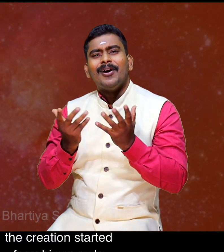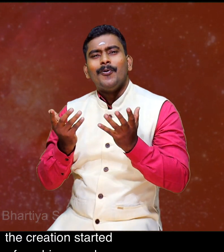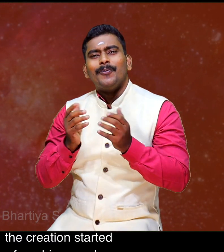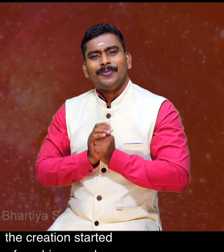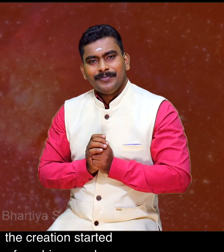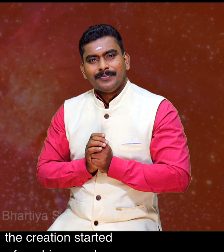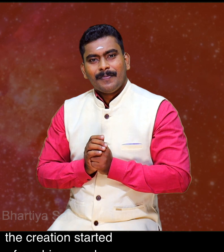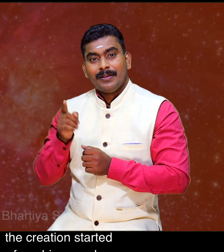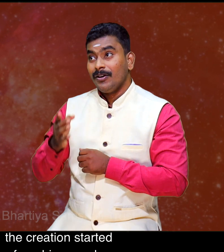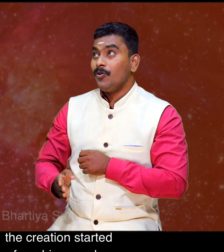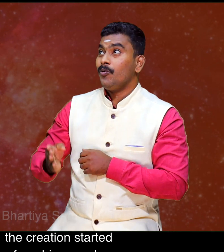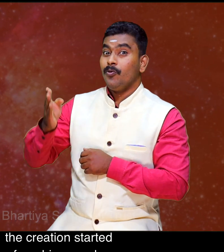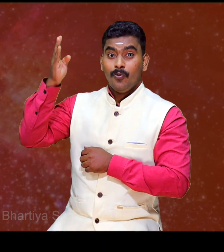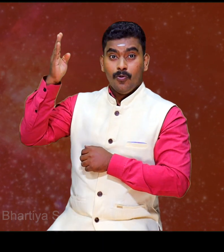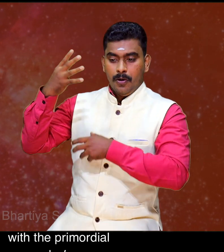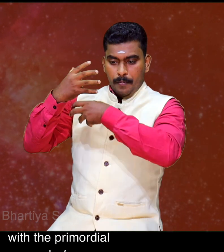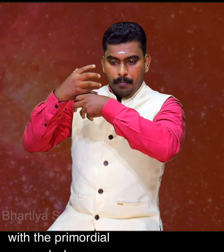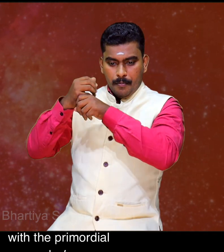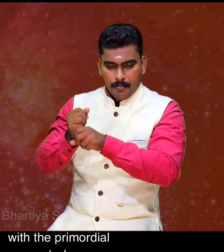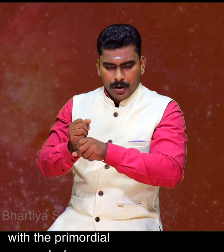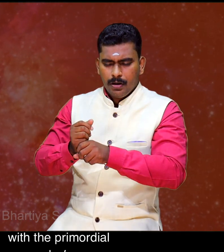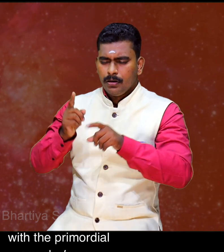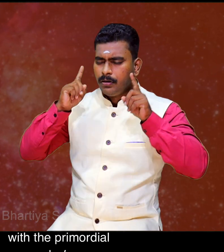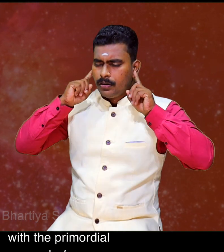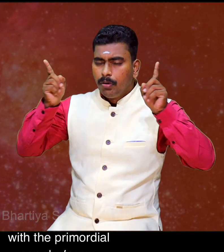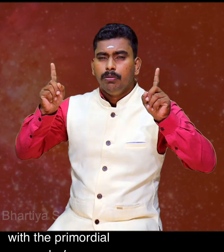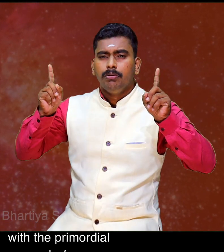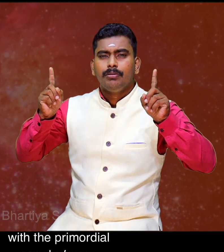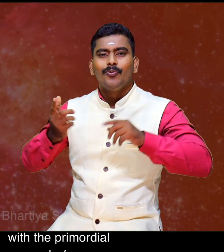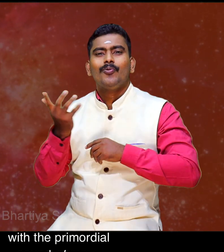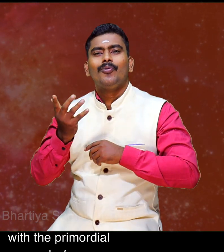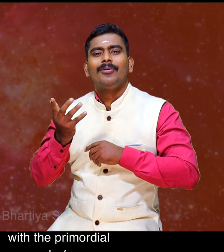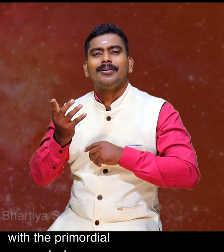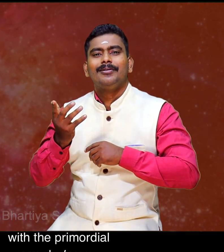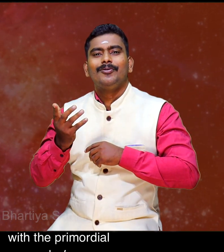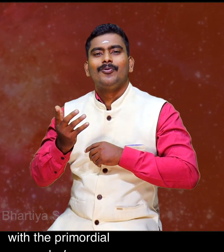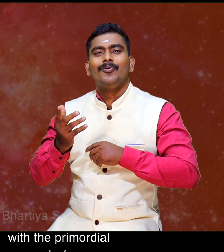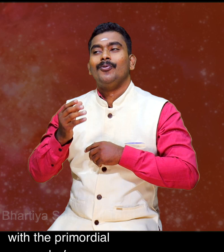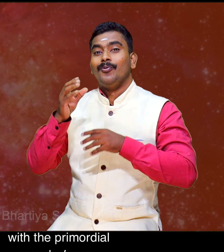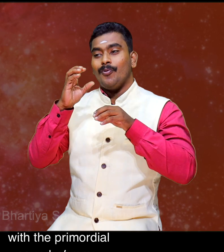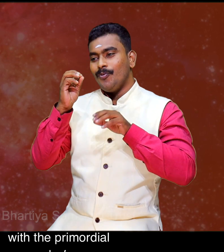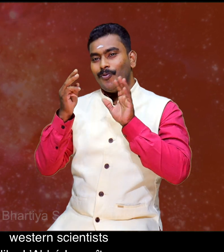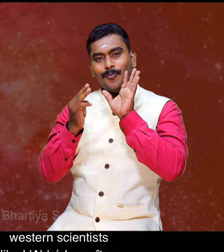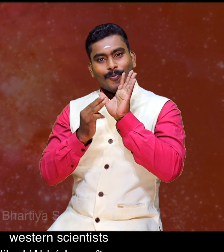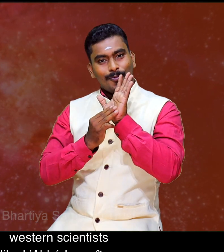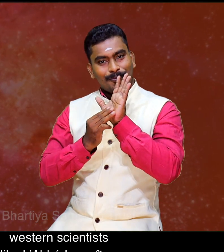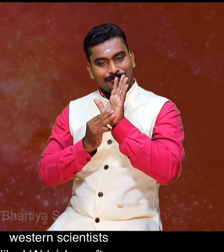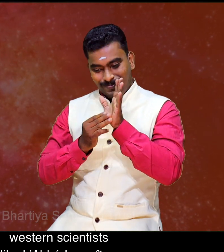started from the Hiranyanda with the primordial sound Om. Western scientists such